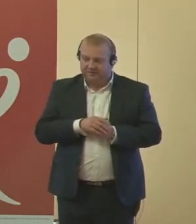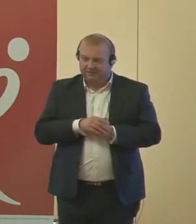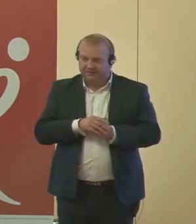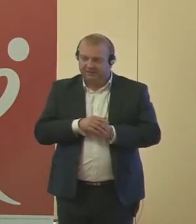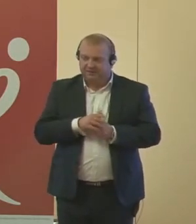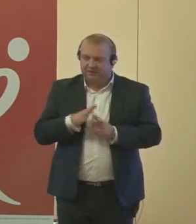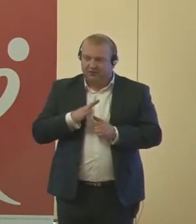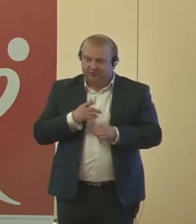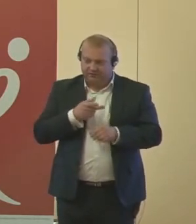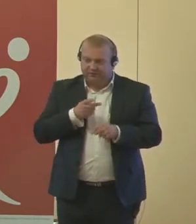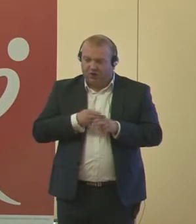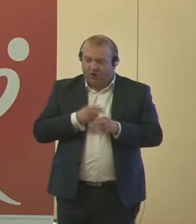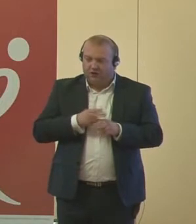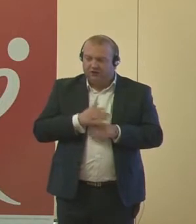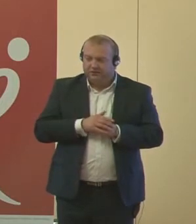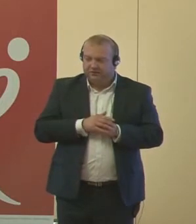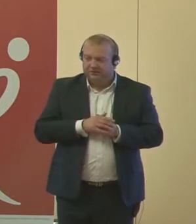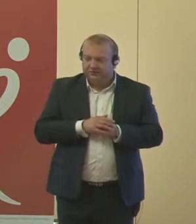that.